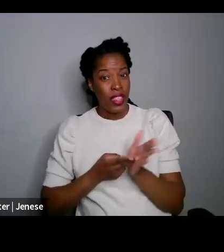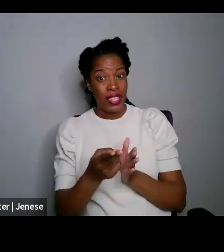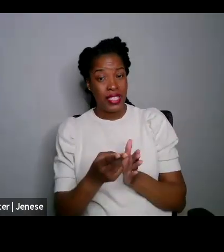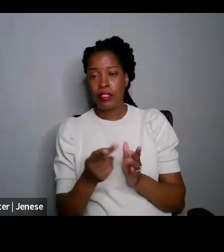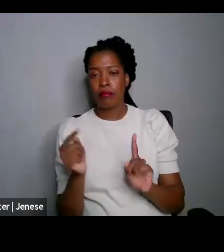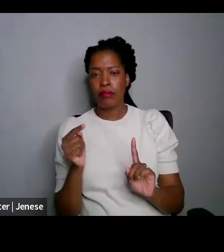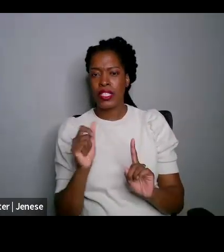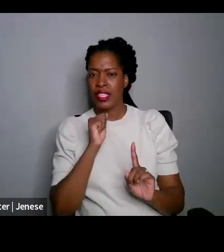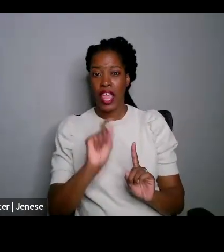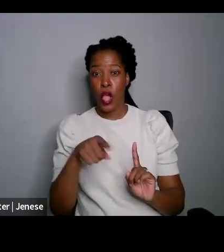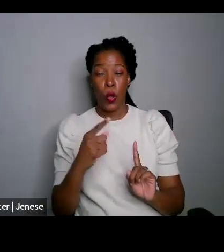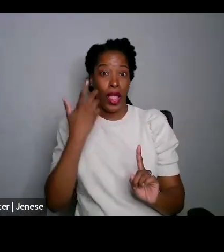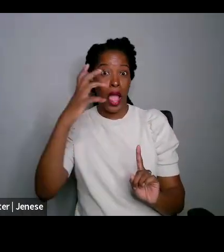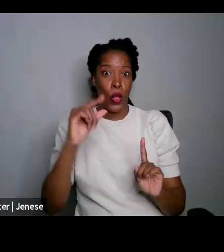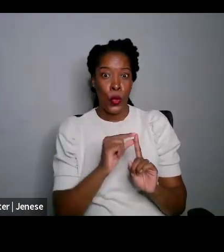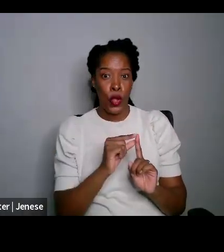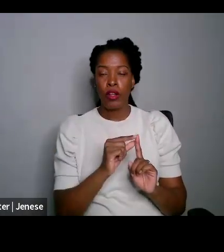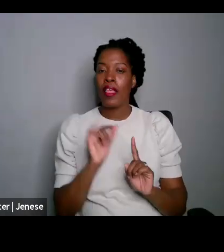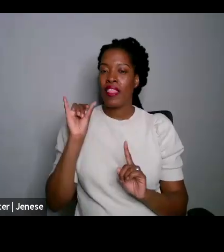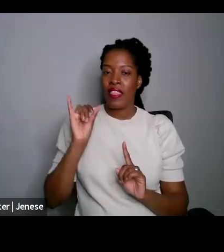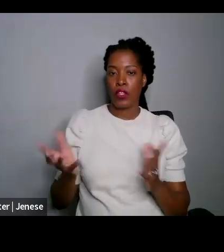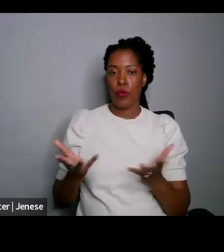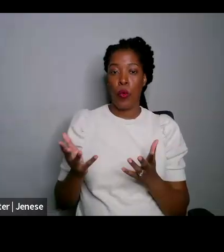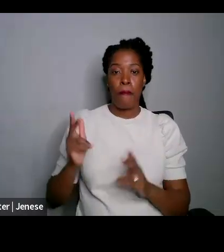Authentic content has 3 key tones: